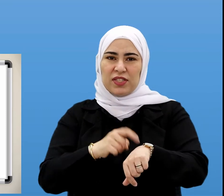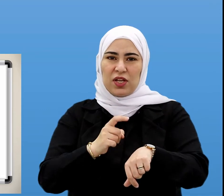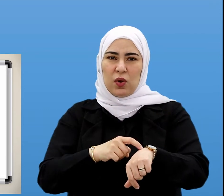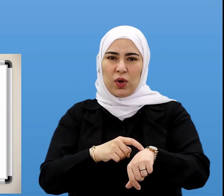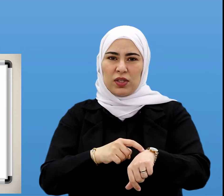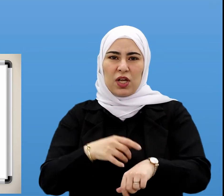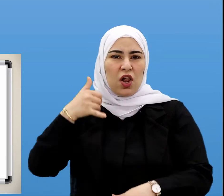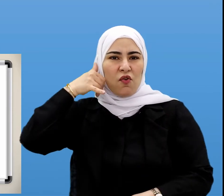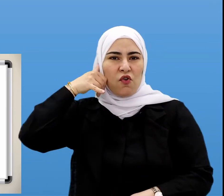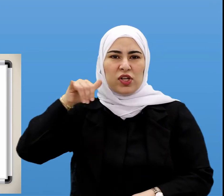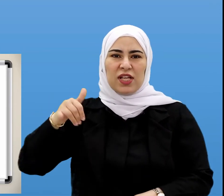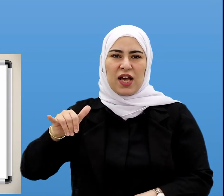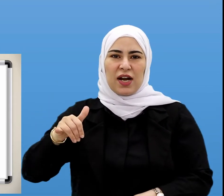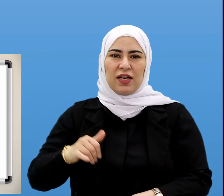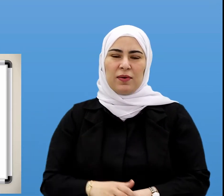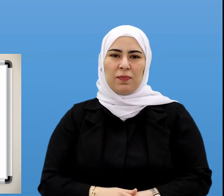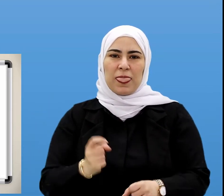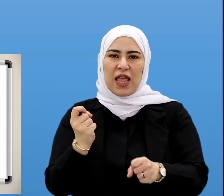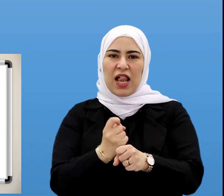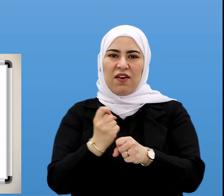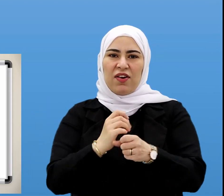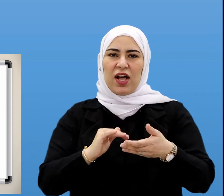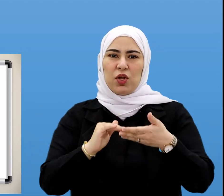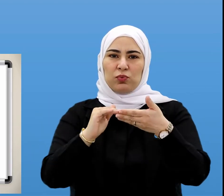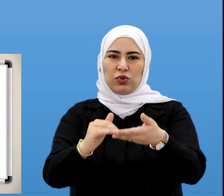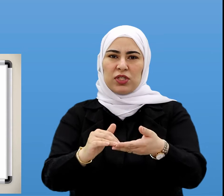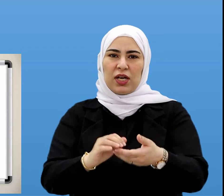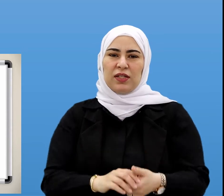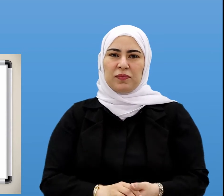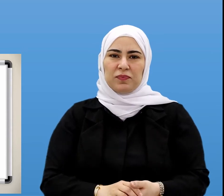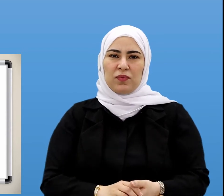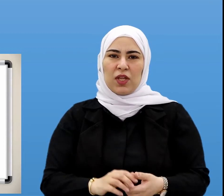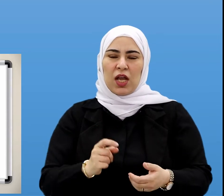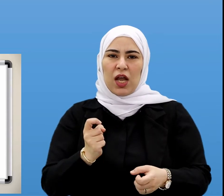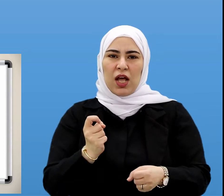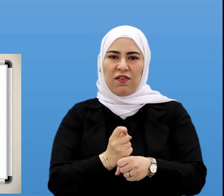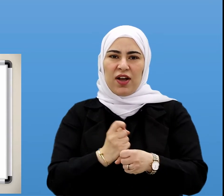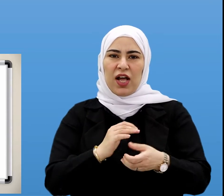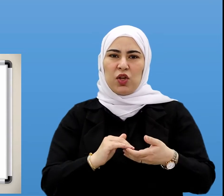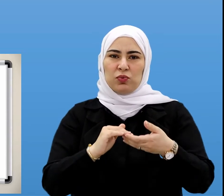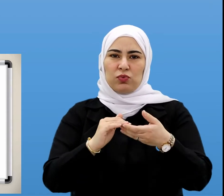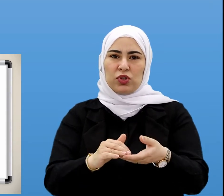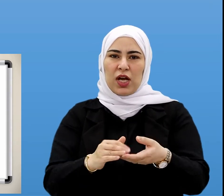rang. Modal verbs. Modal verbs express possibility,